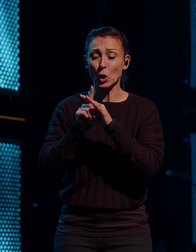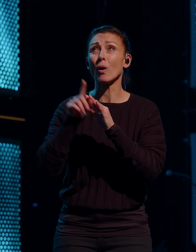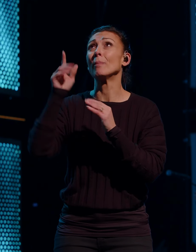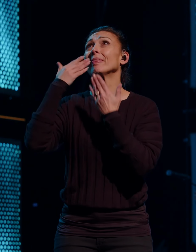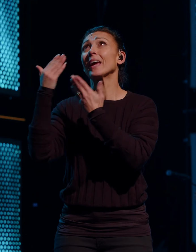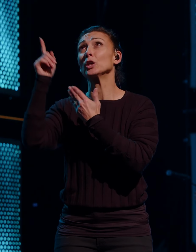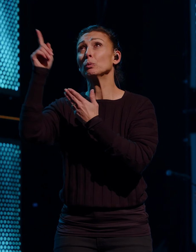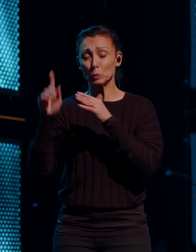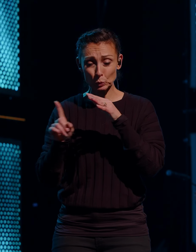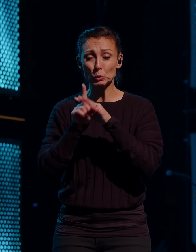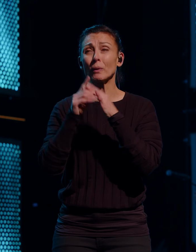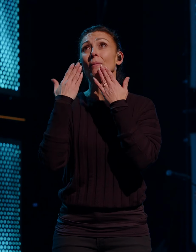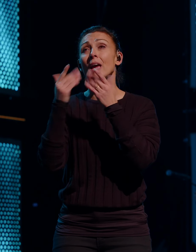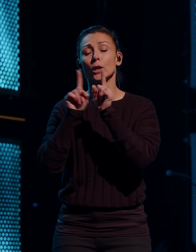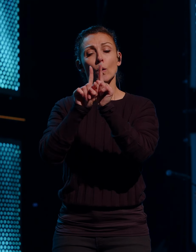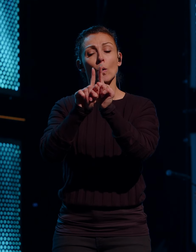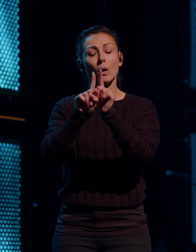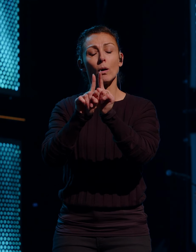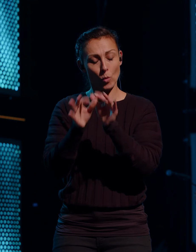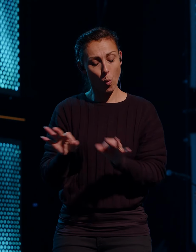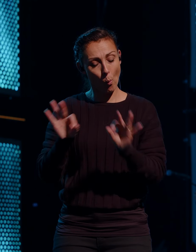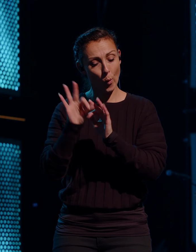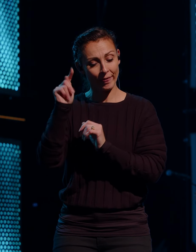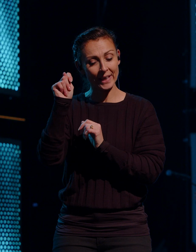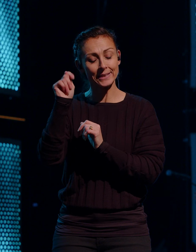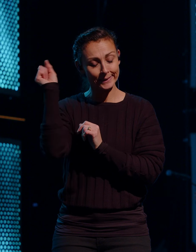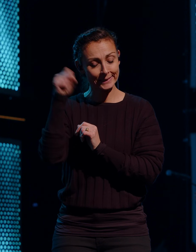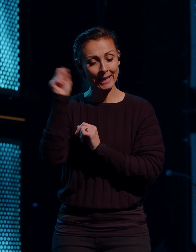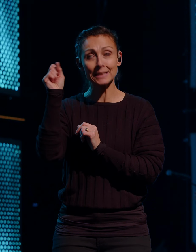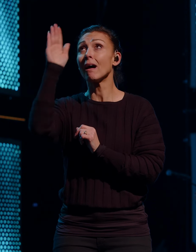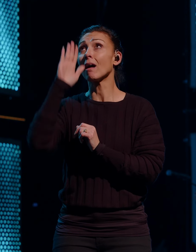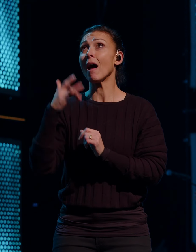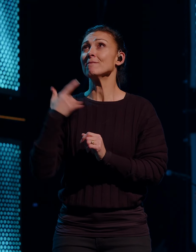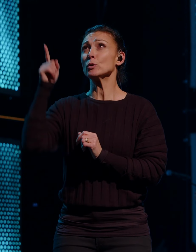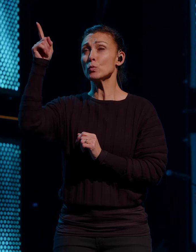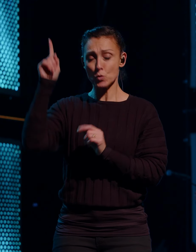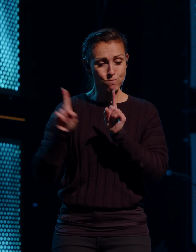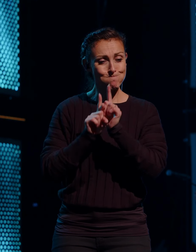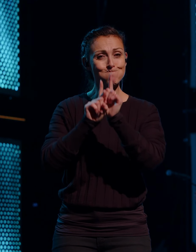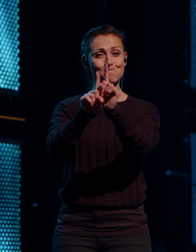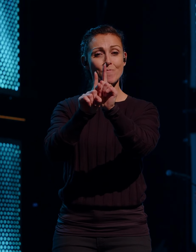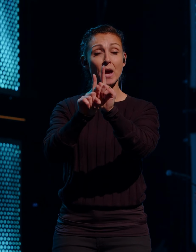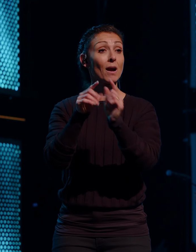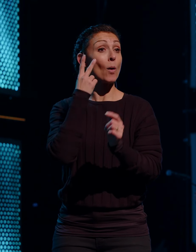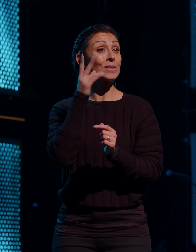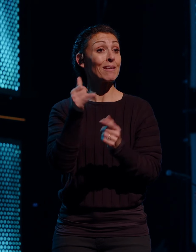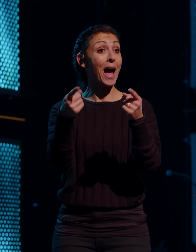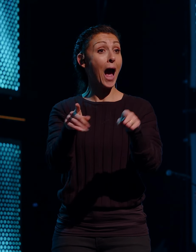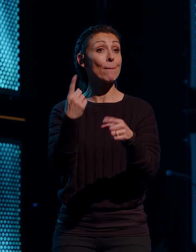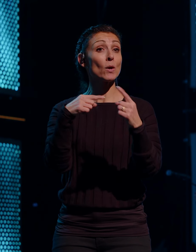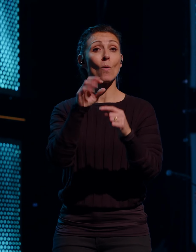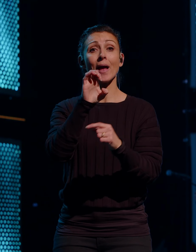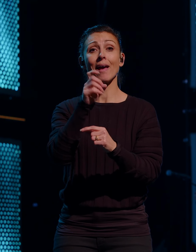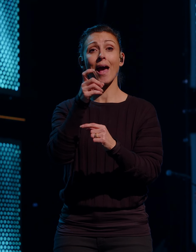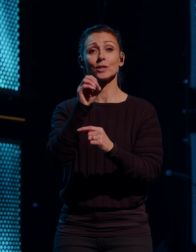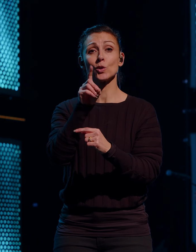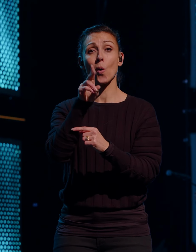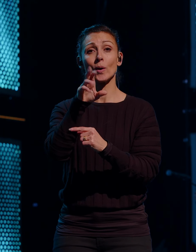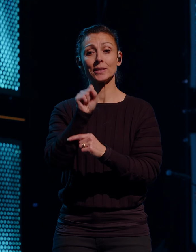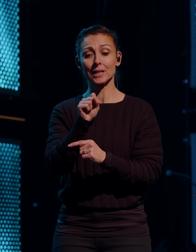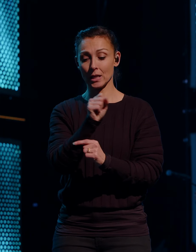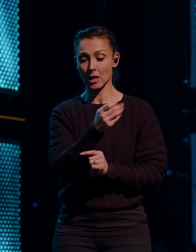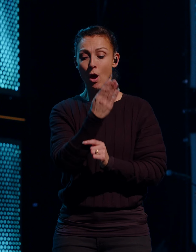you so much. Oh, it was worth it. Oh, it was worth it. You were there. And we see this Exodus 14:14. It says, the Lord will fight for you.